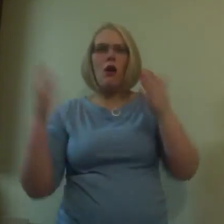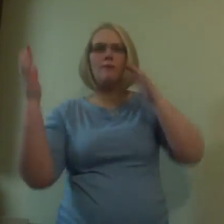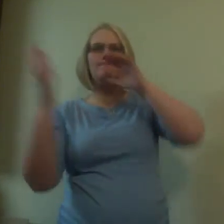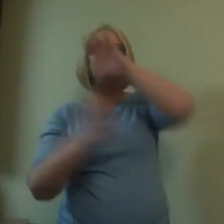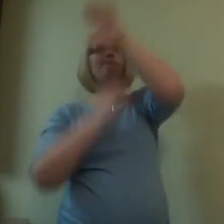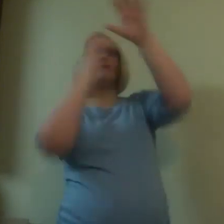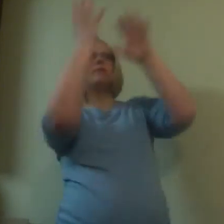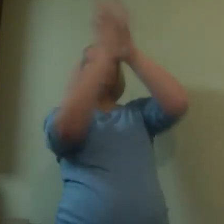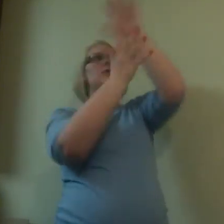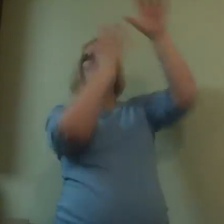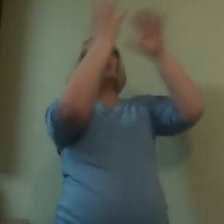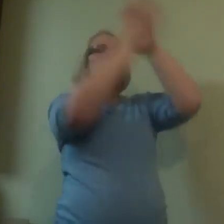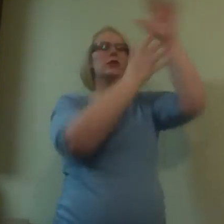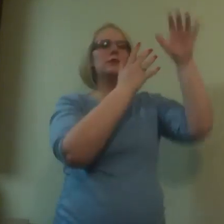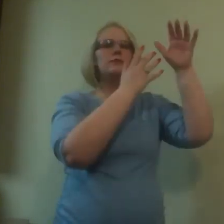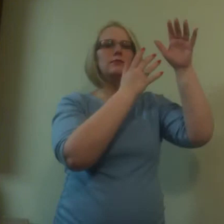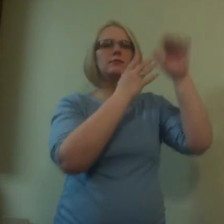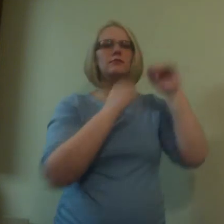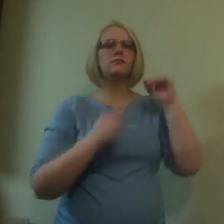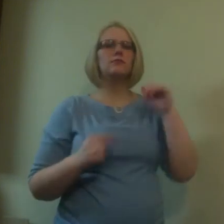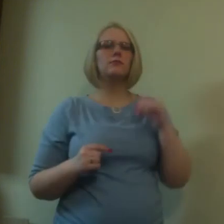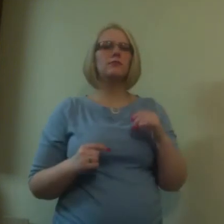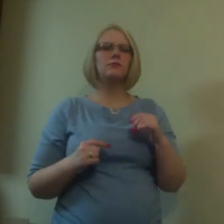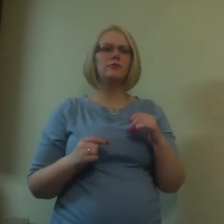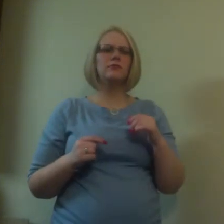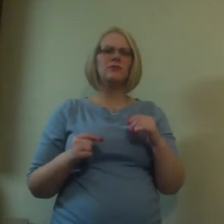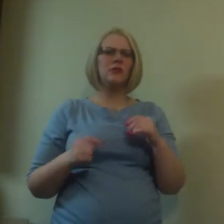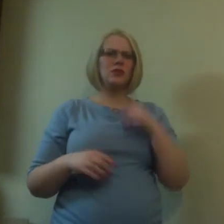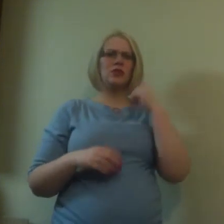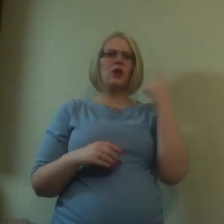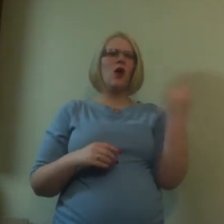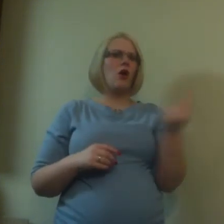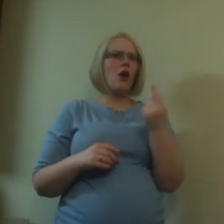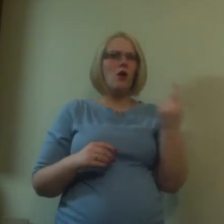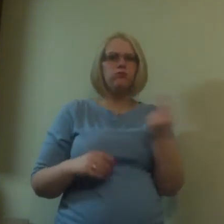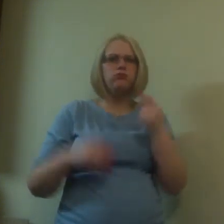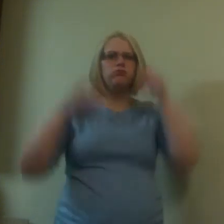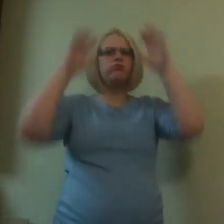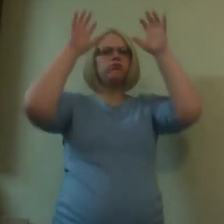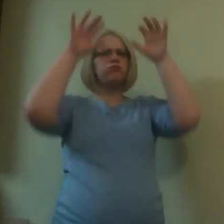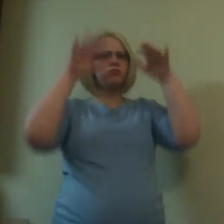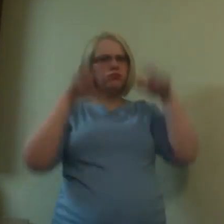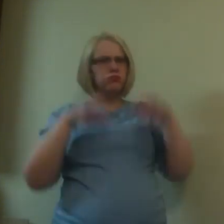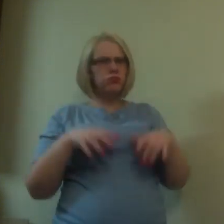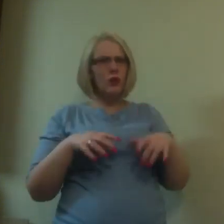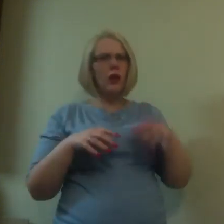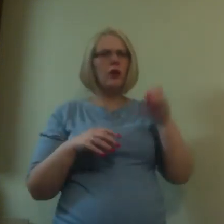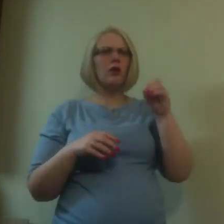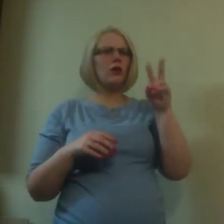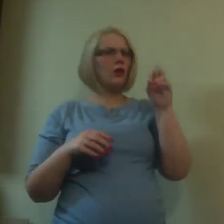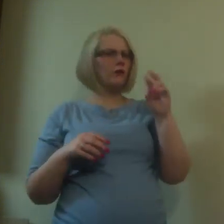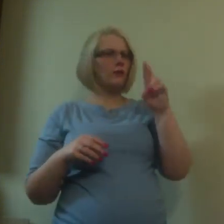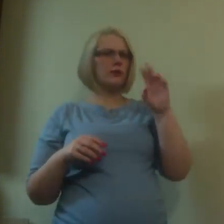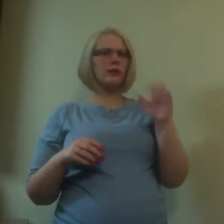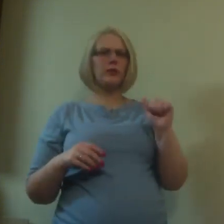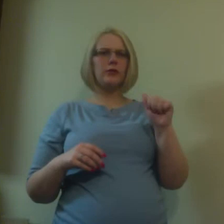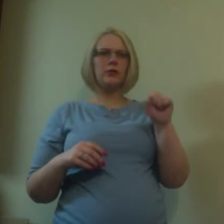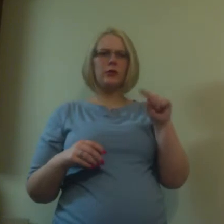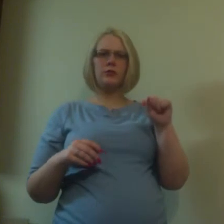when it's overcast? No, it's just kind of a foggy, dark day. Right. Are